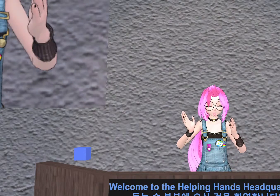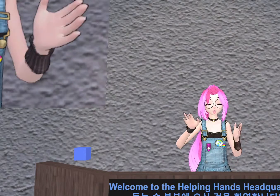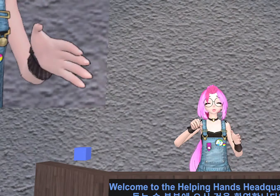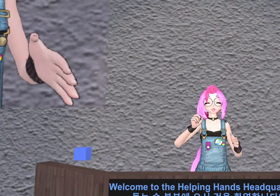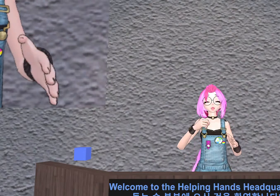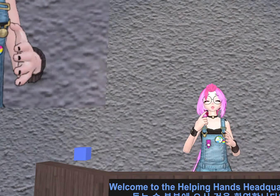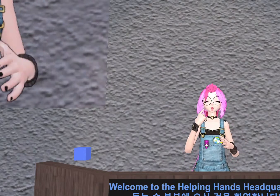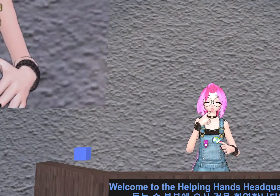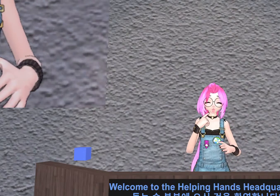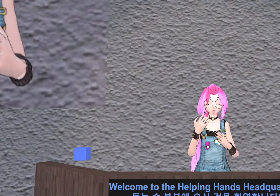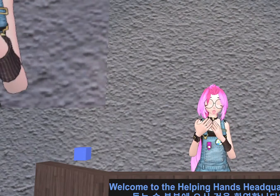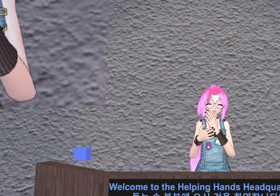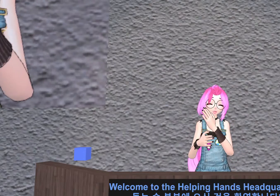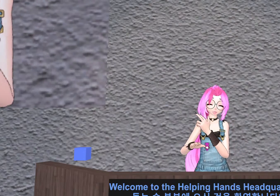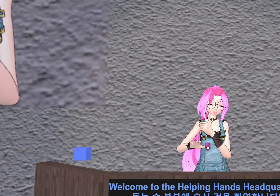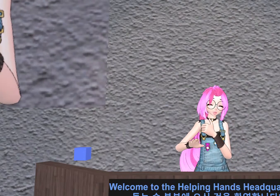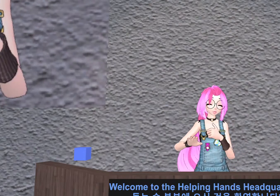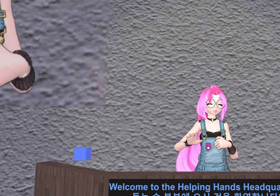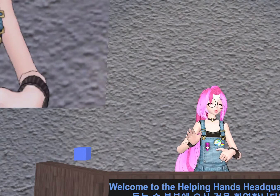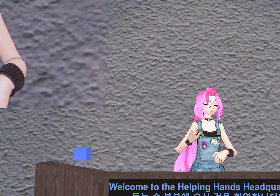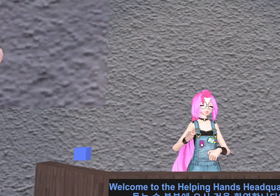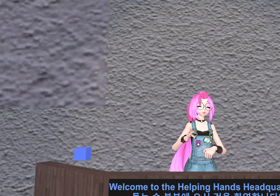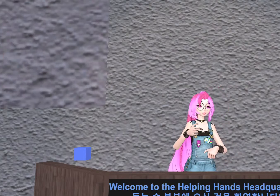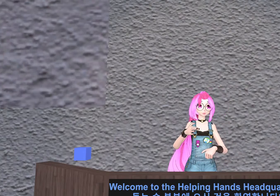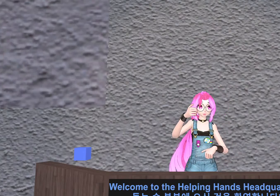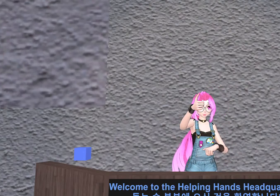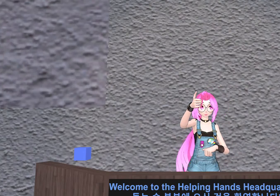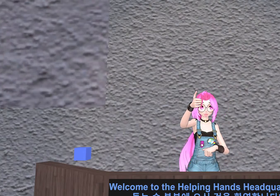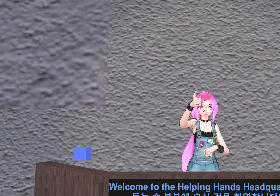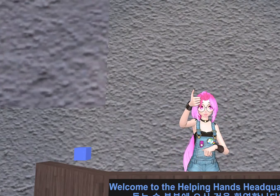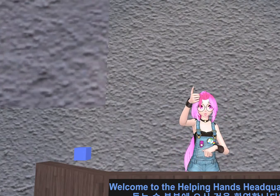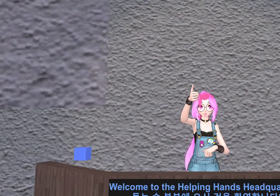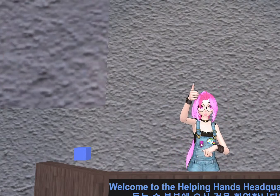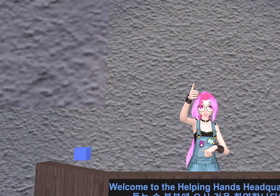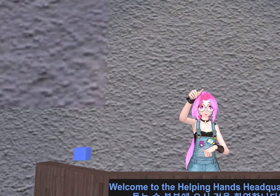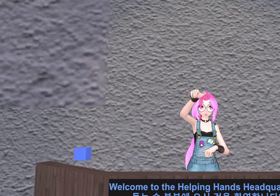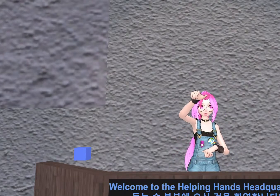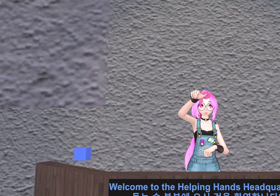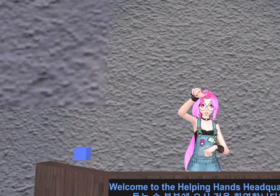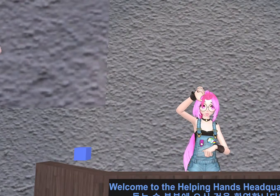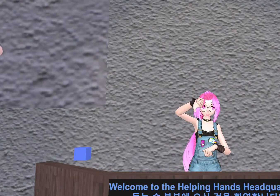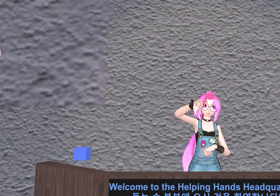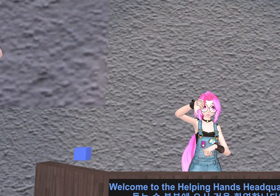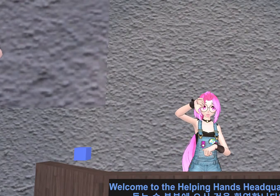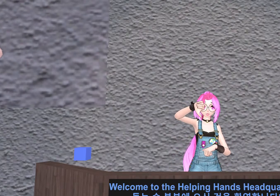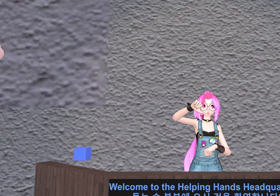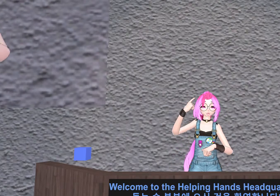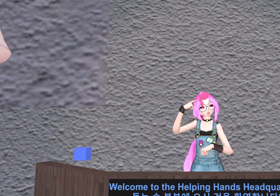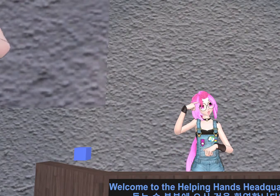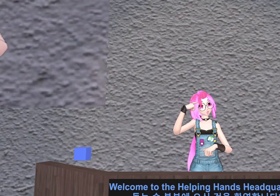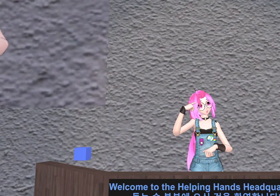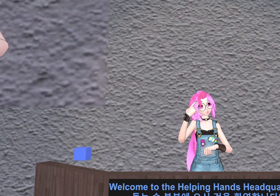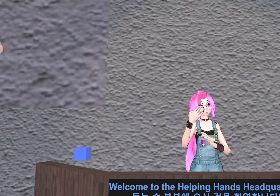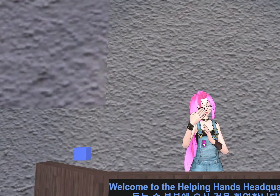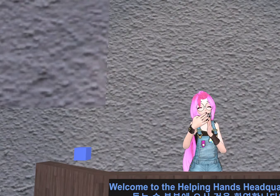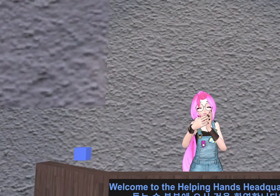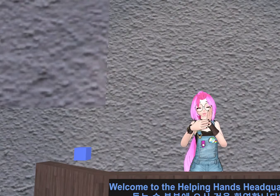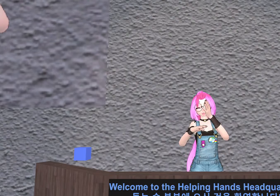Okay, so yeah, recently we had a bunch of VR chat updates. On a scale of thumbs up, thumbs middle, thumbs